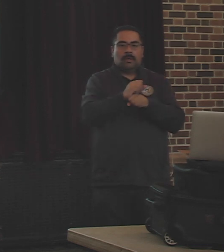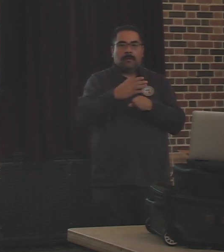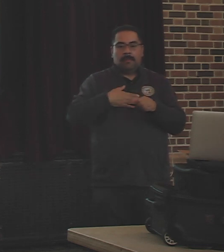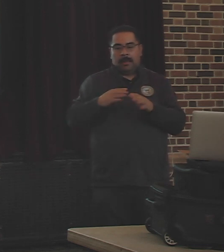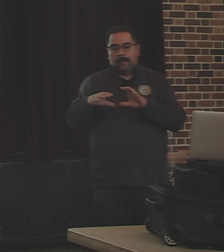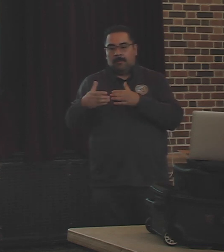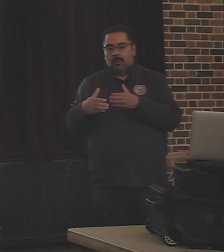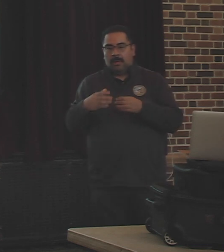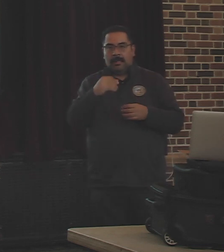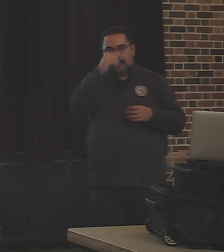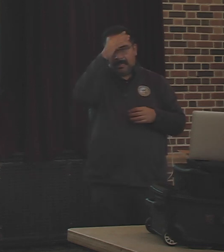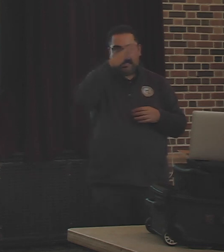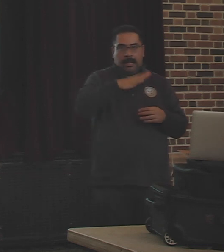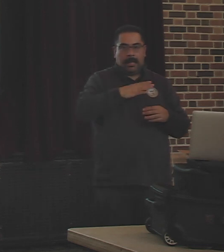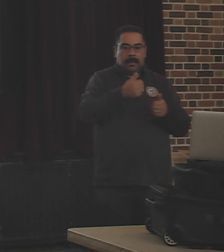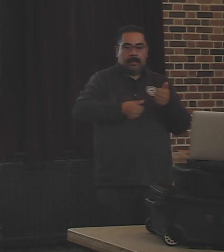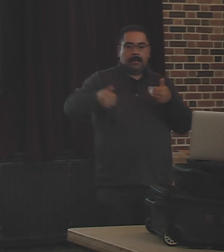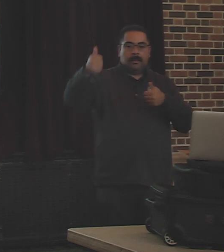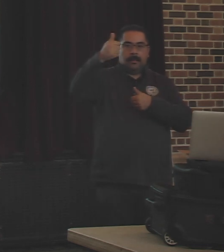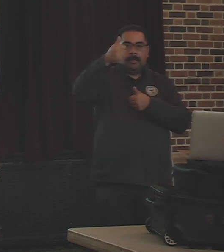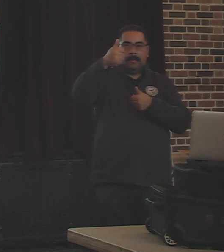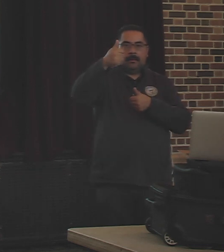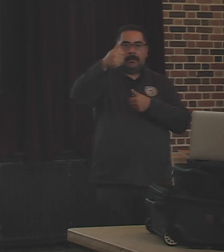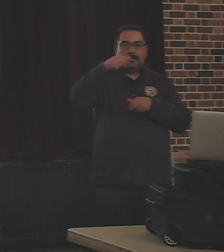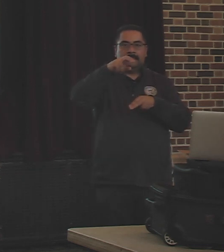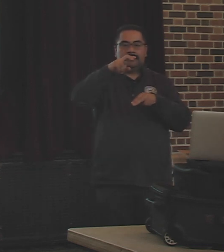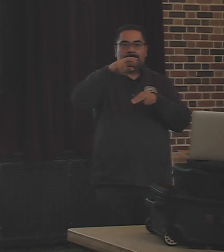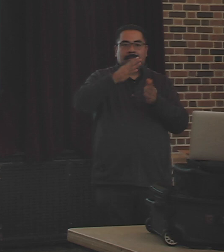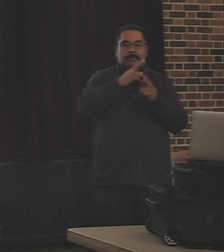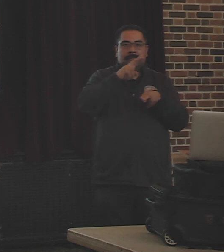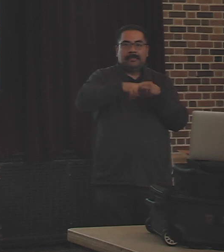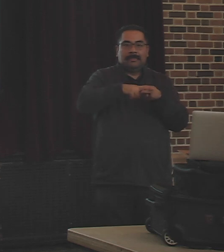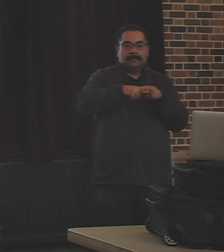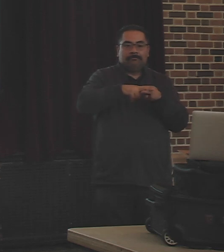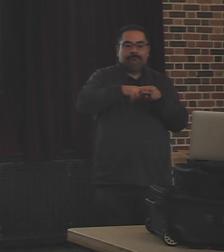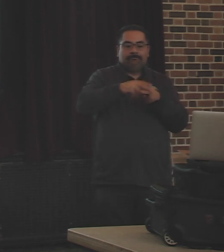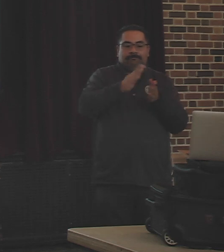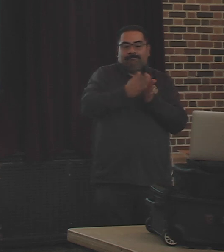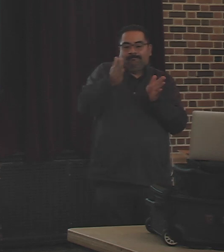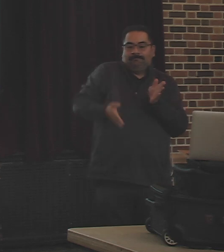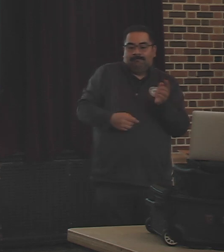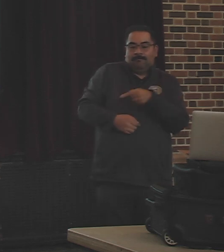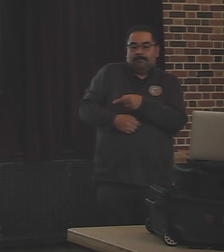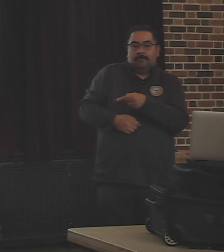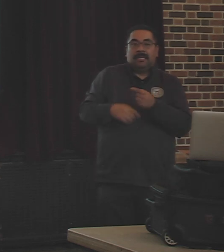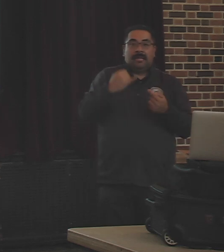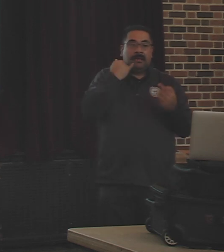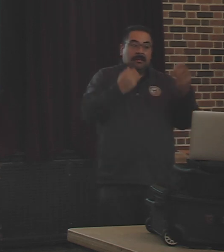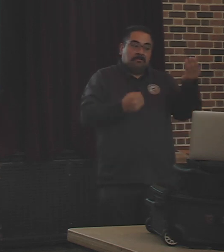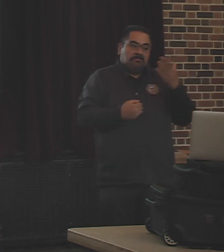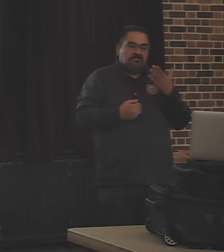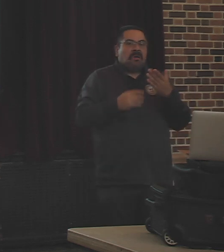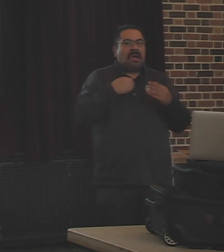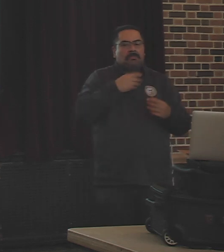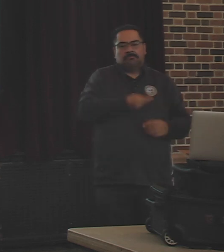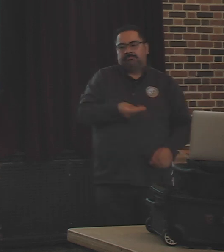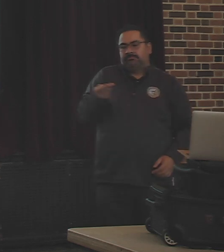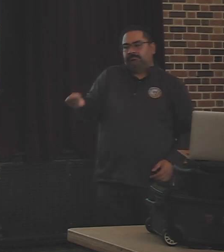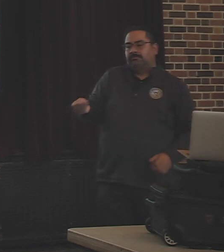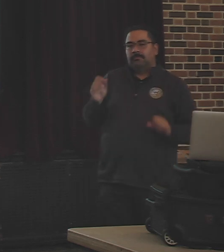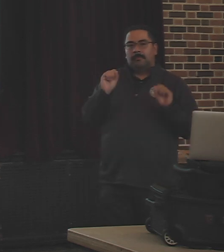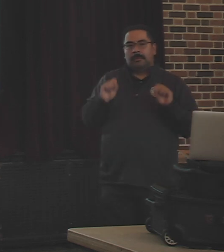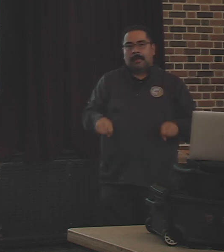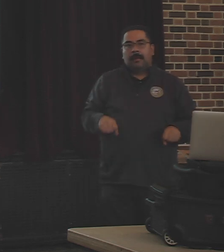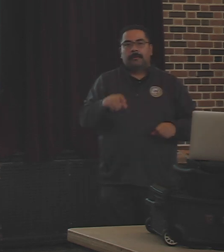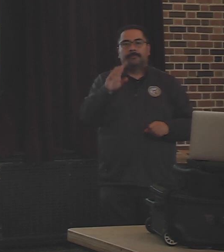the guy over all of them sits in the cubicle right next to me. So sharing that information is extremely easy, and the data will also